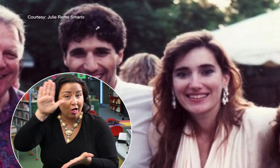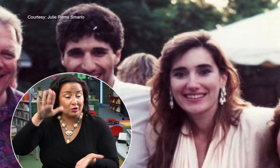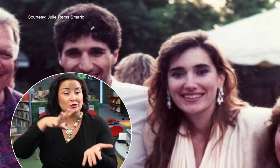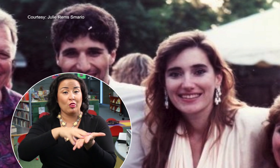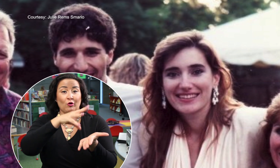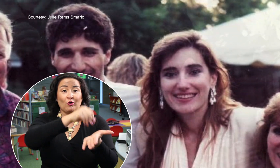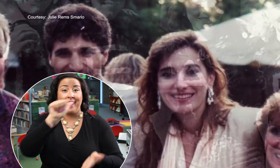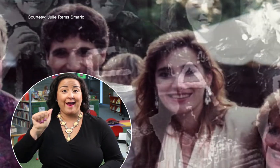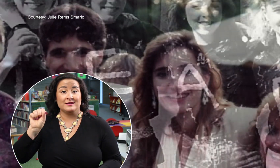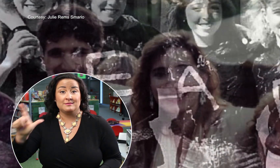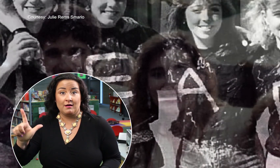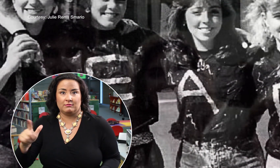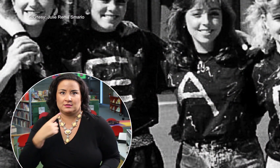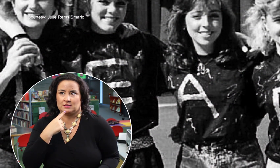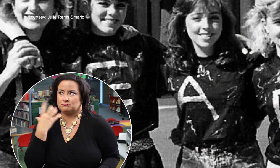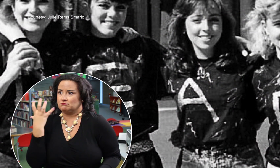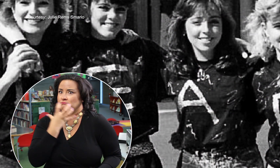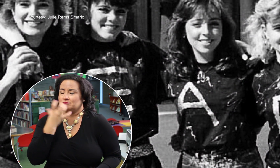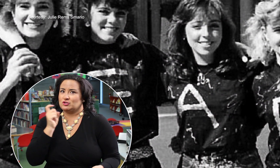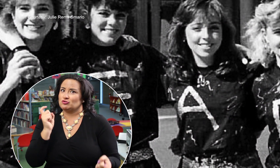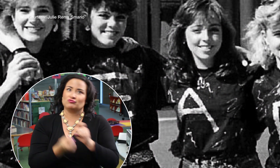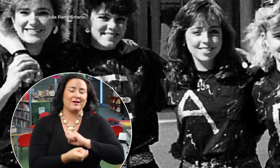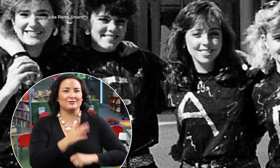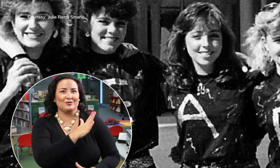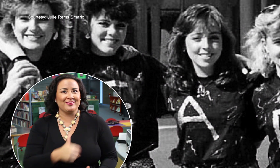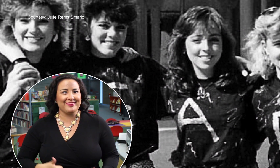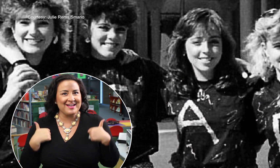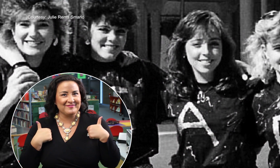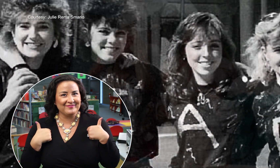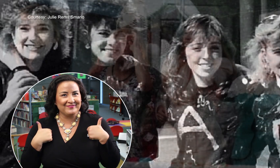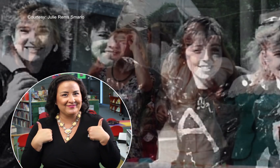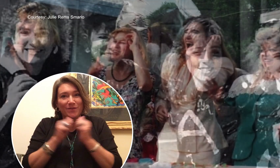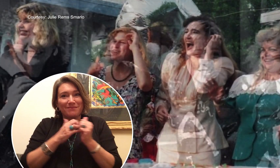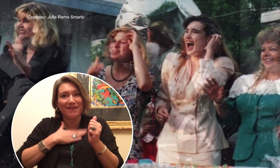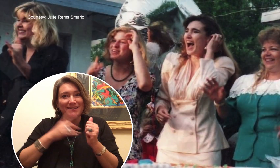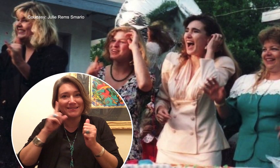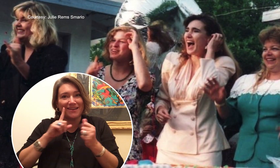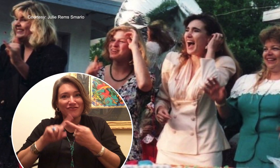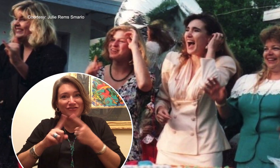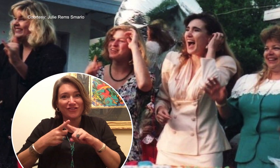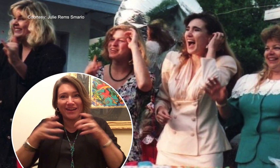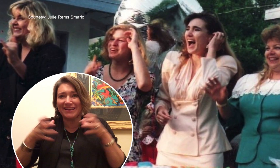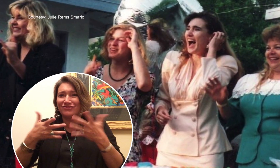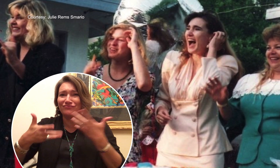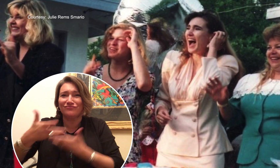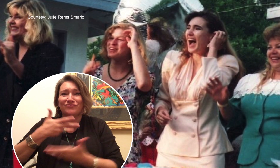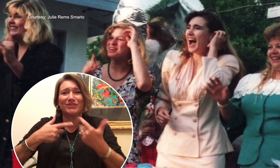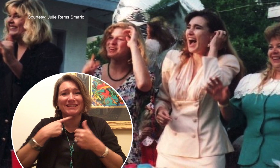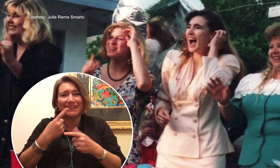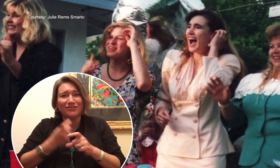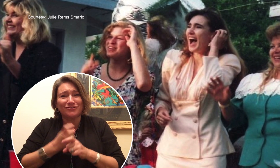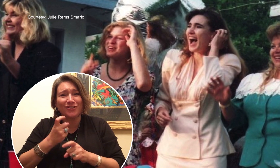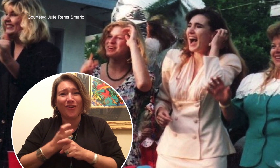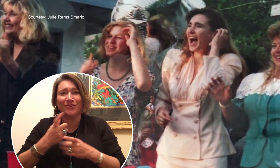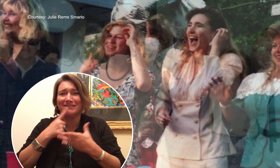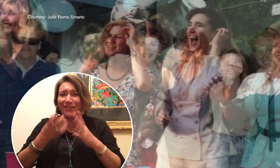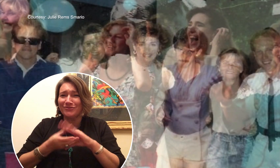learned ASL, and she says that that is what changed her life. With my deaf friends, we socialized and told jokes